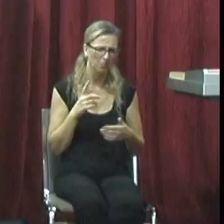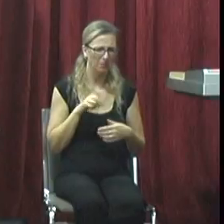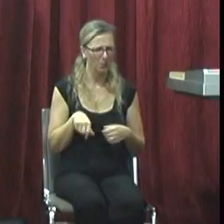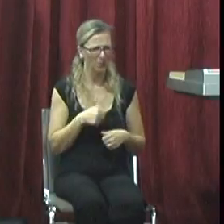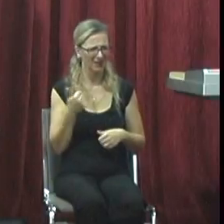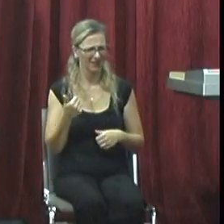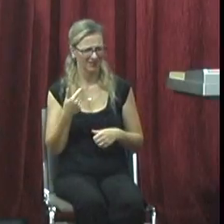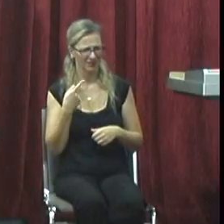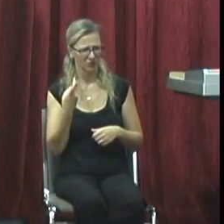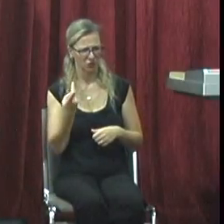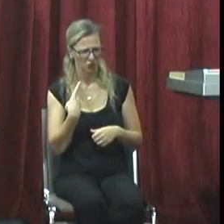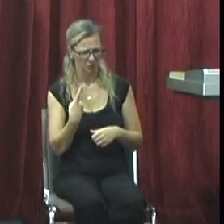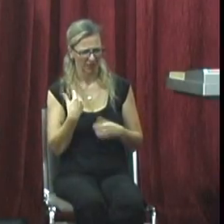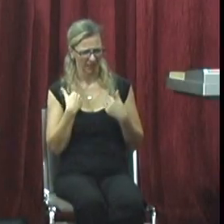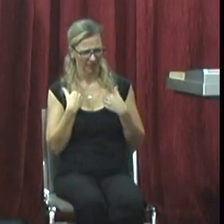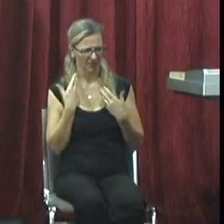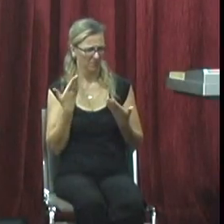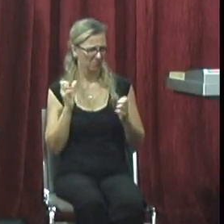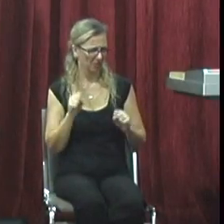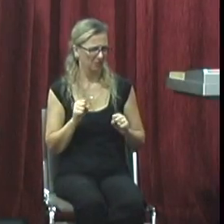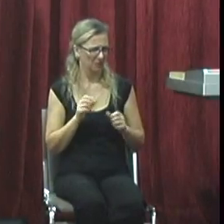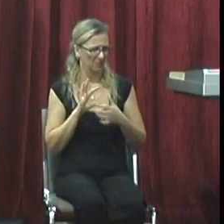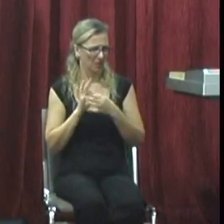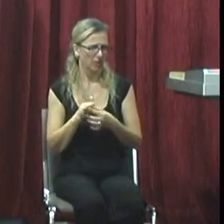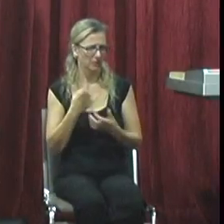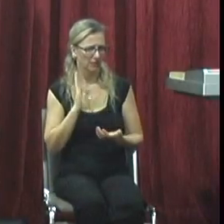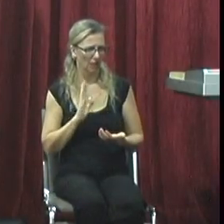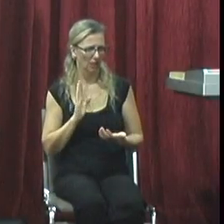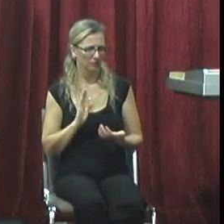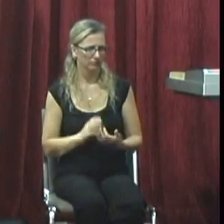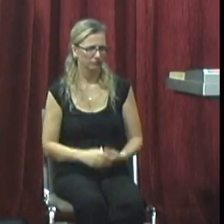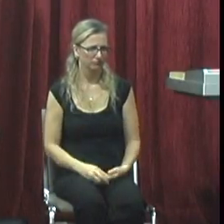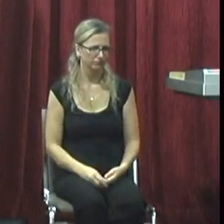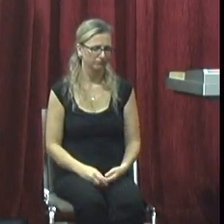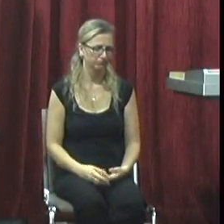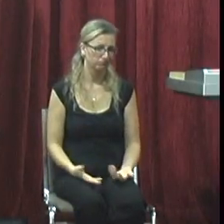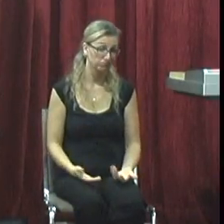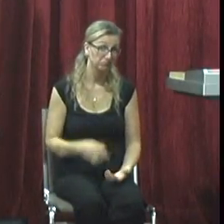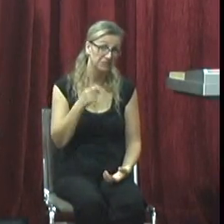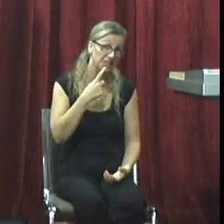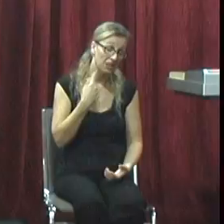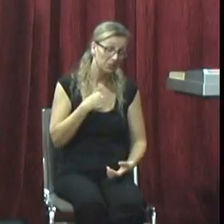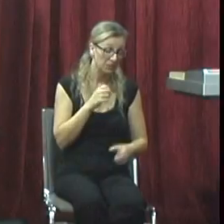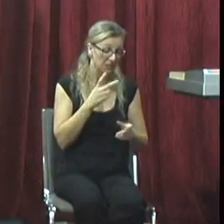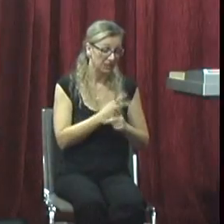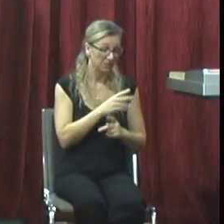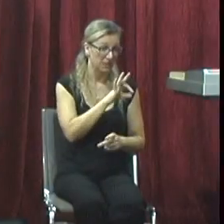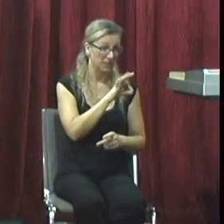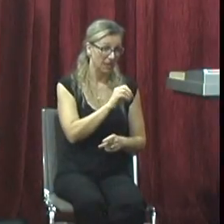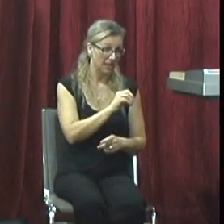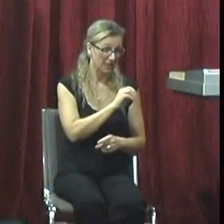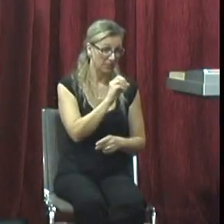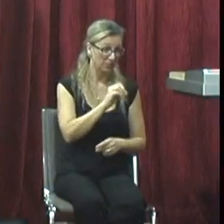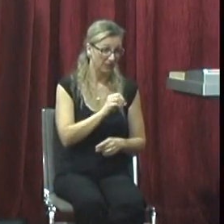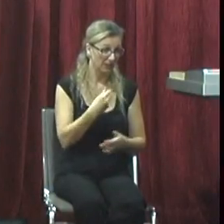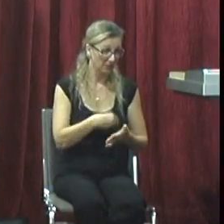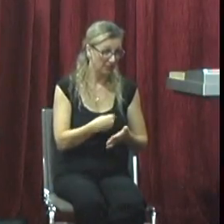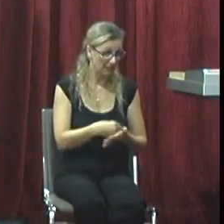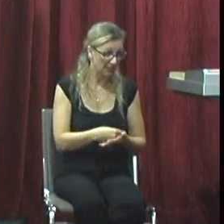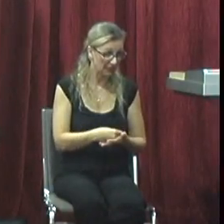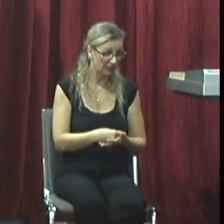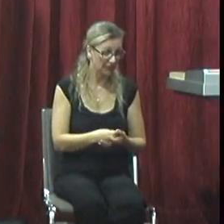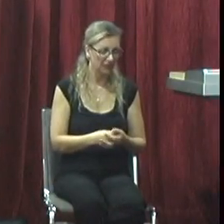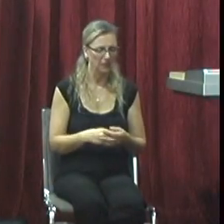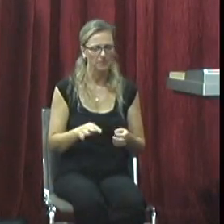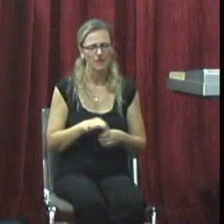have that belongs to God? He says we can keep 90% of the money. The Spirit is not shining